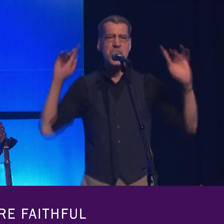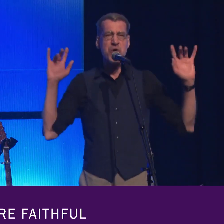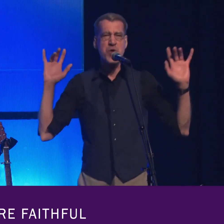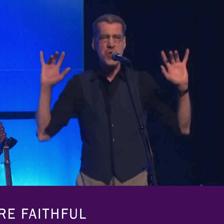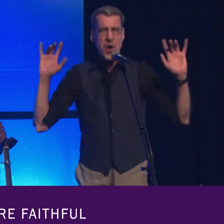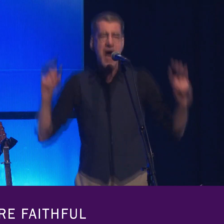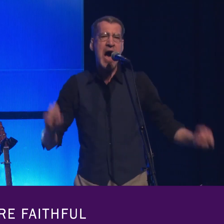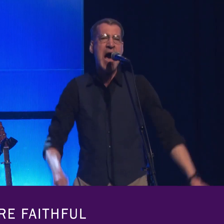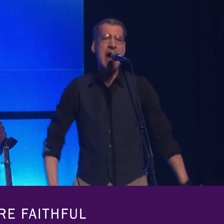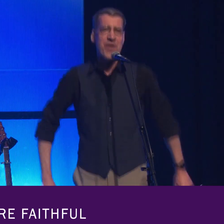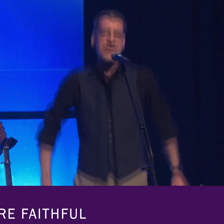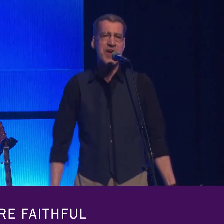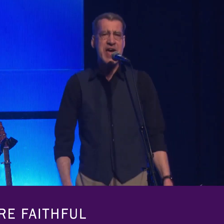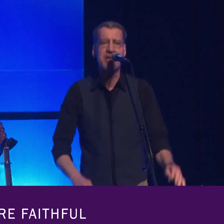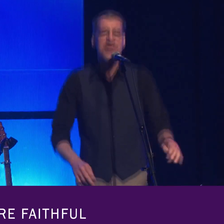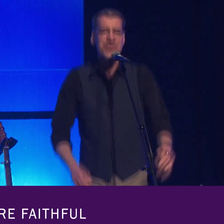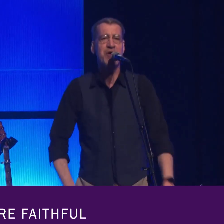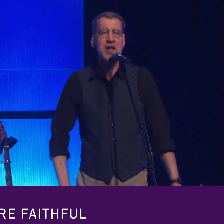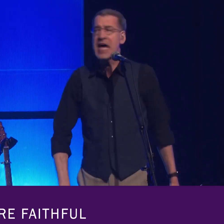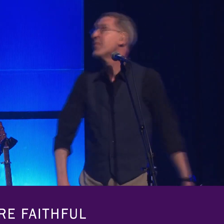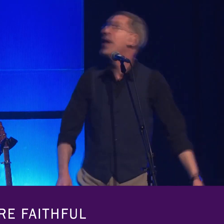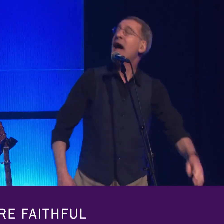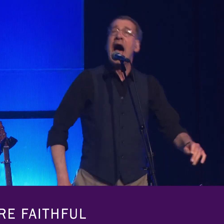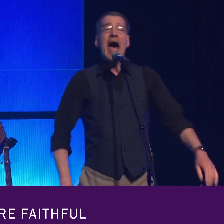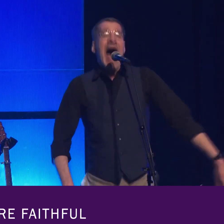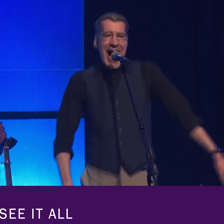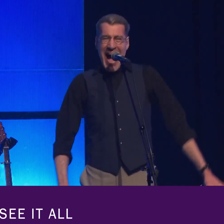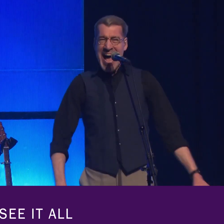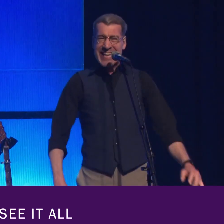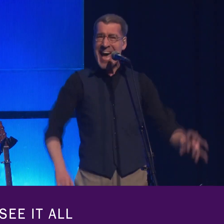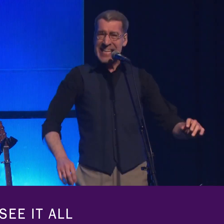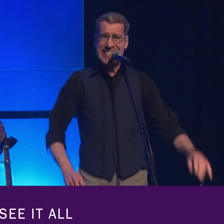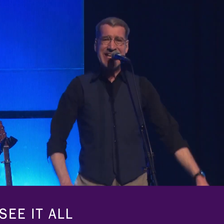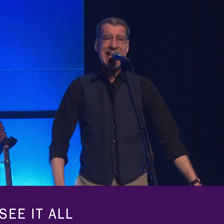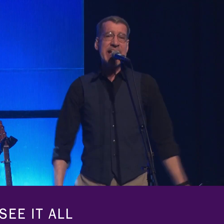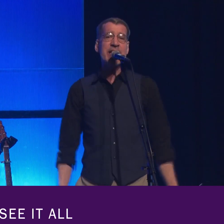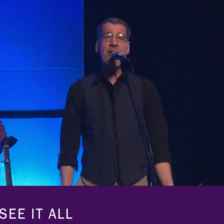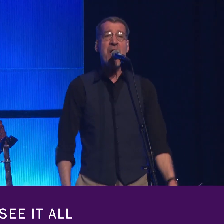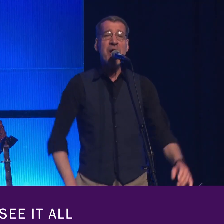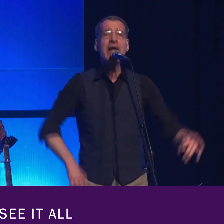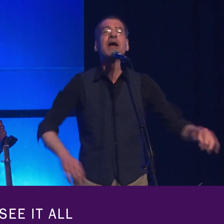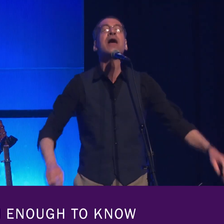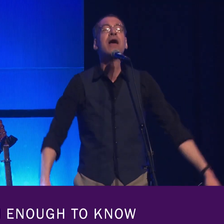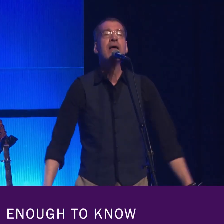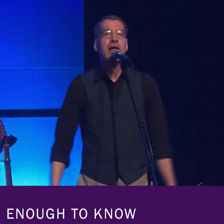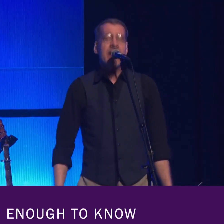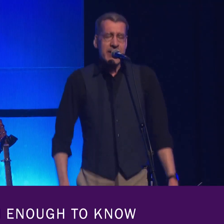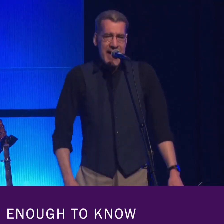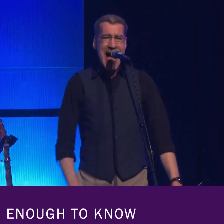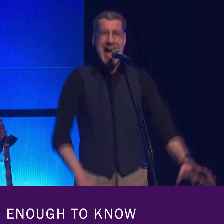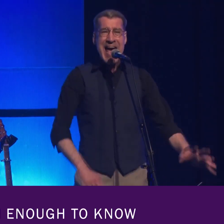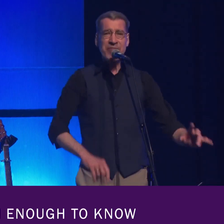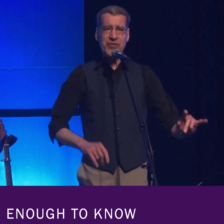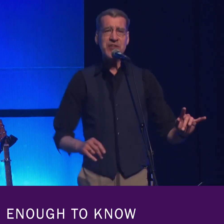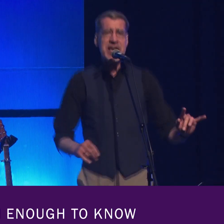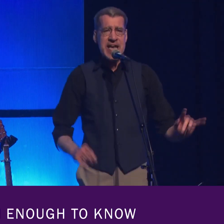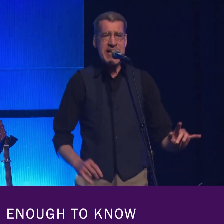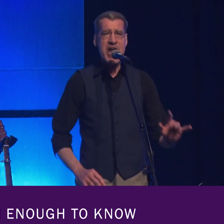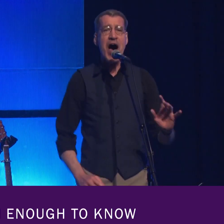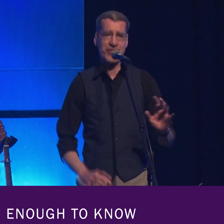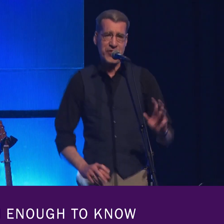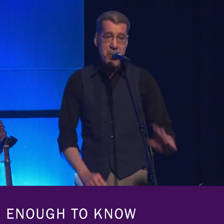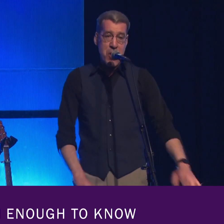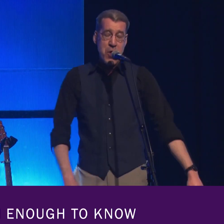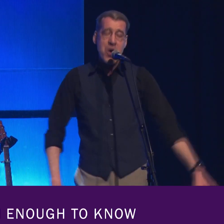Oh, you are faithful. I can't see it all, but I have